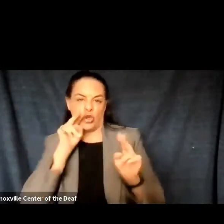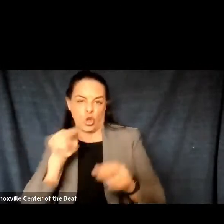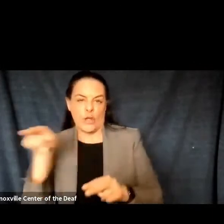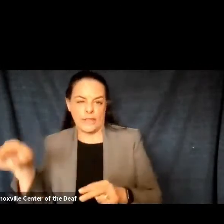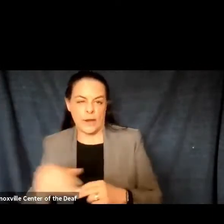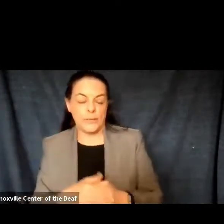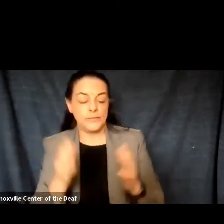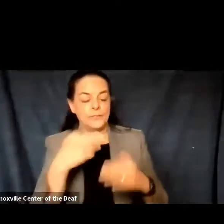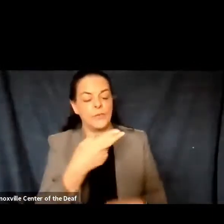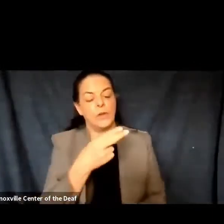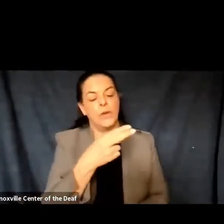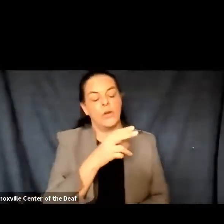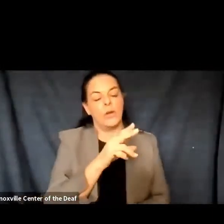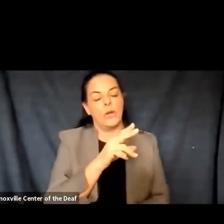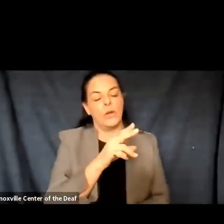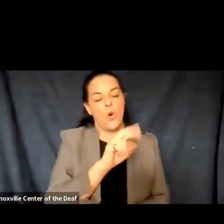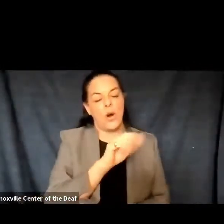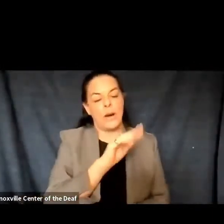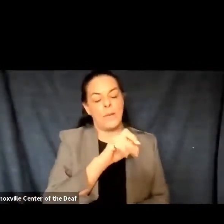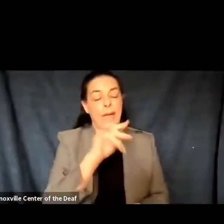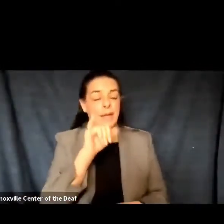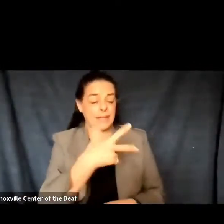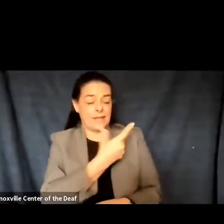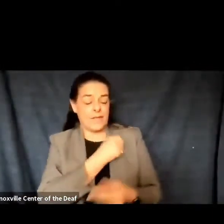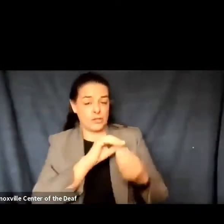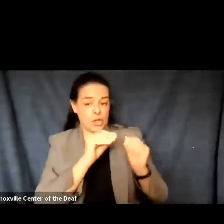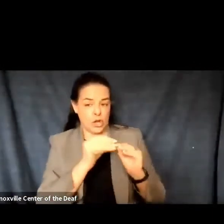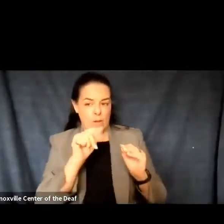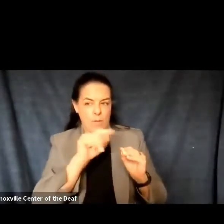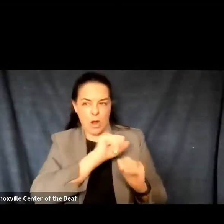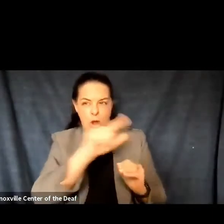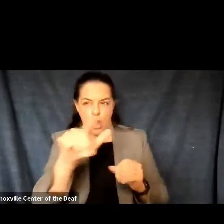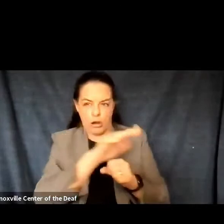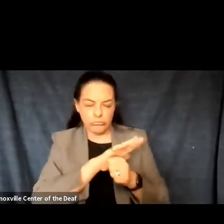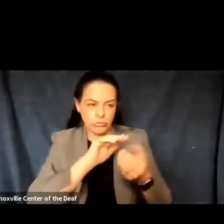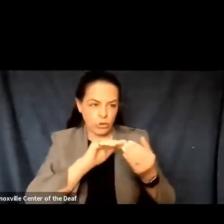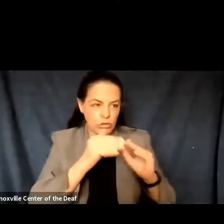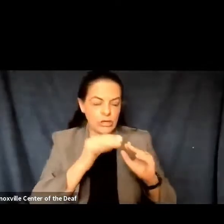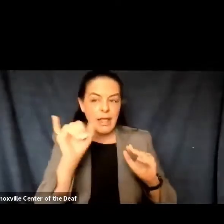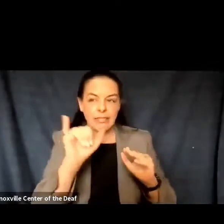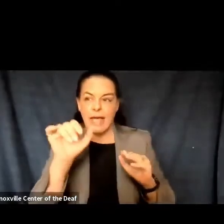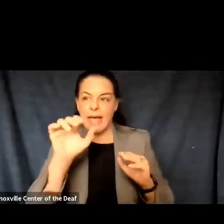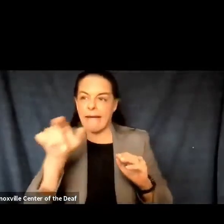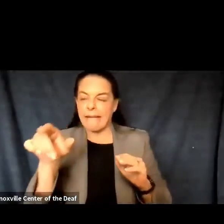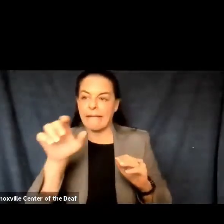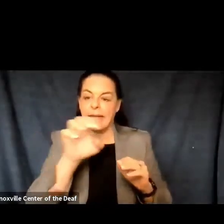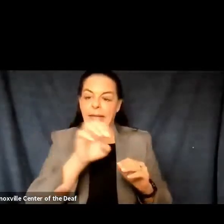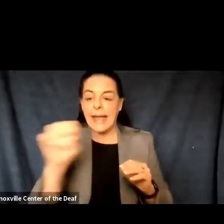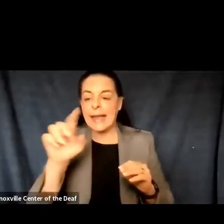From Brian Hornback, do the vaccine numbers at all area locations like UT Medical Center, East Tennessee